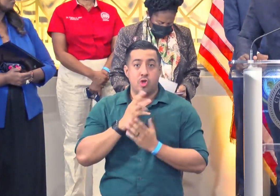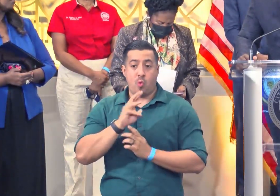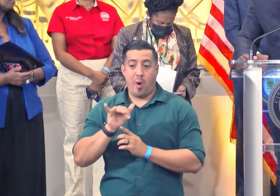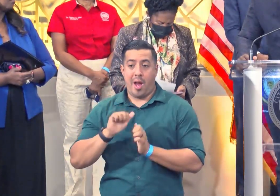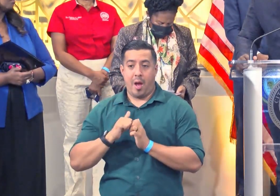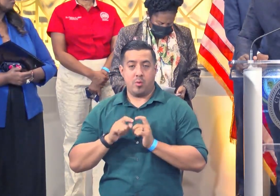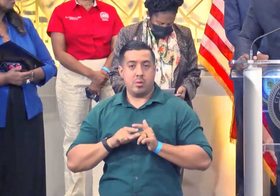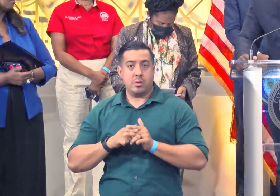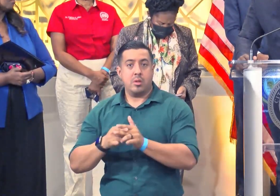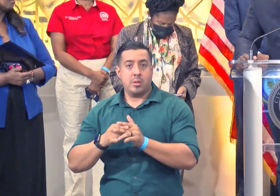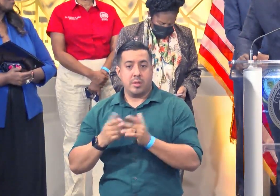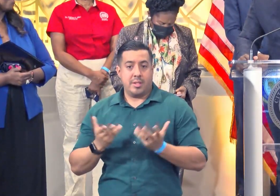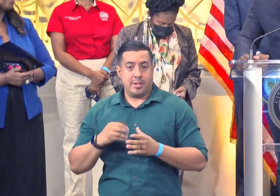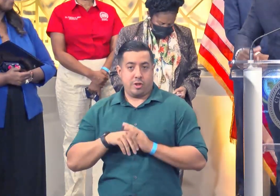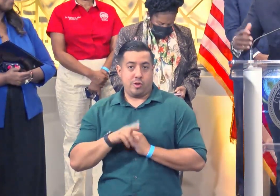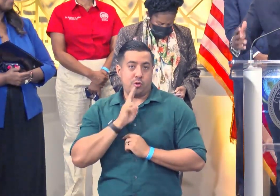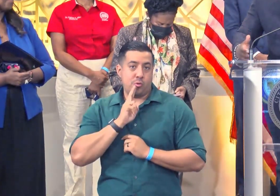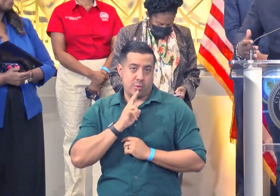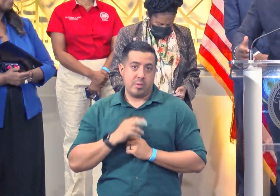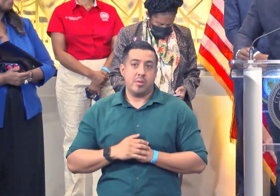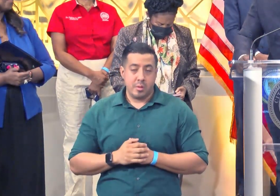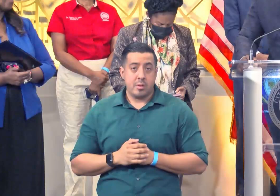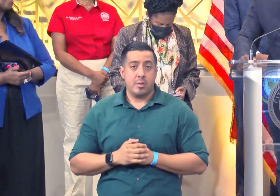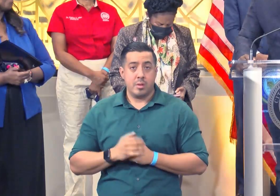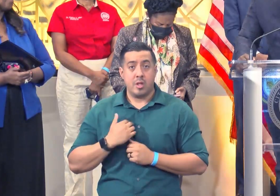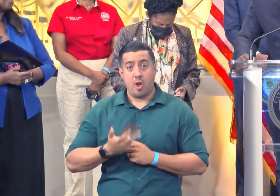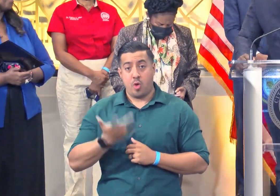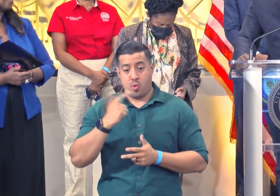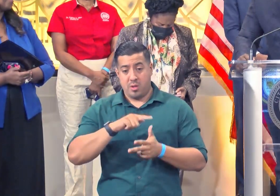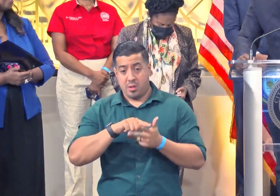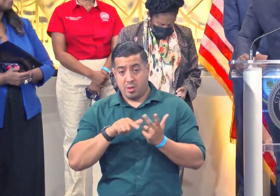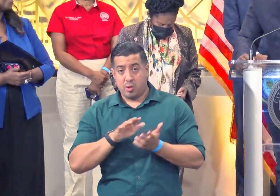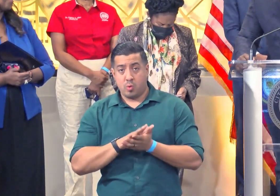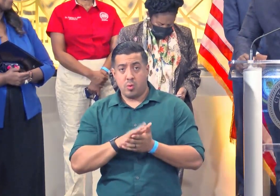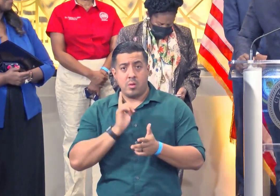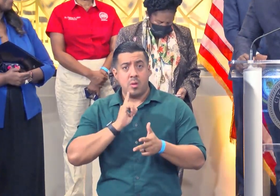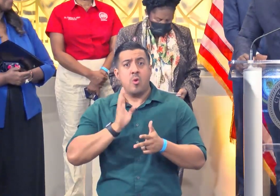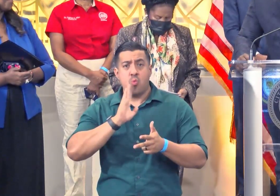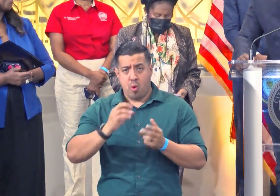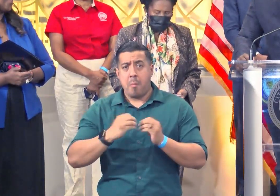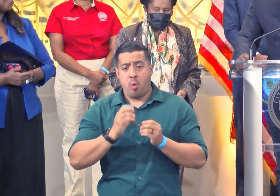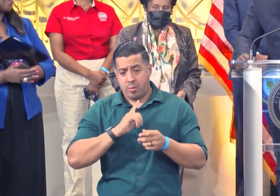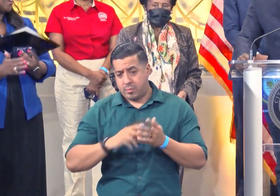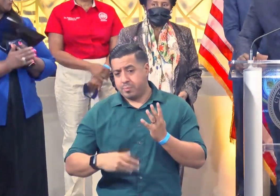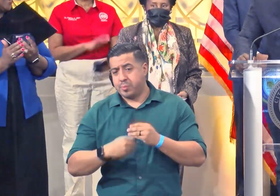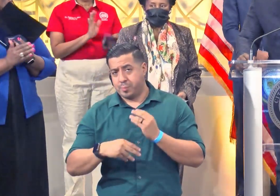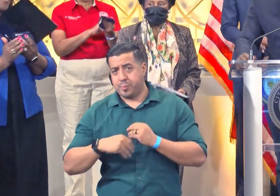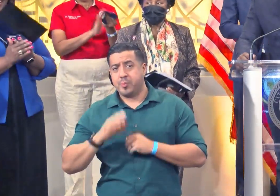start things in Houston. So this is three schools now, but it's going to be a lot more. Watch me.